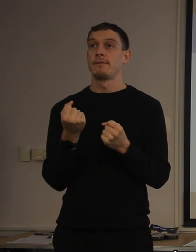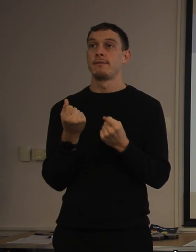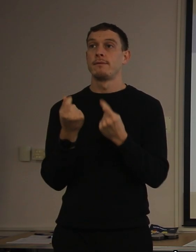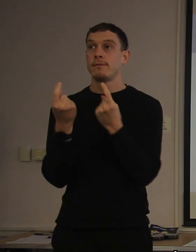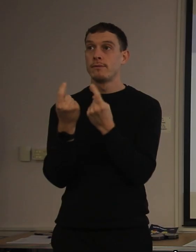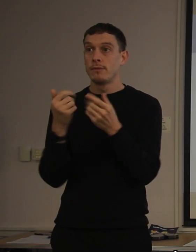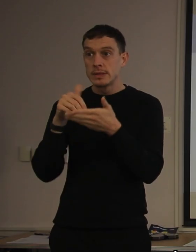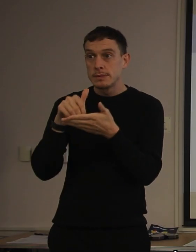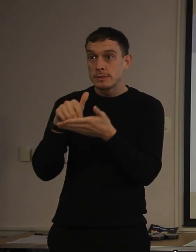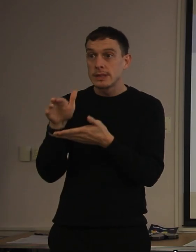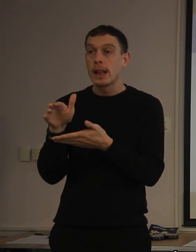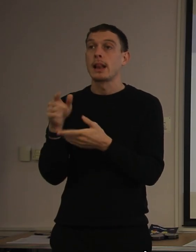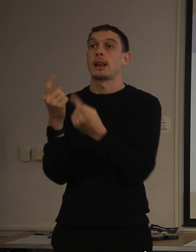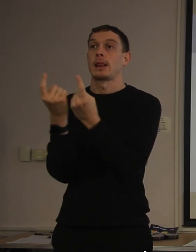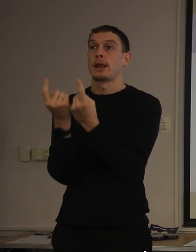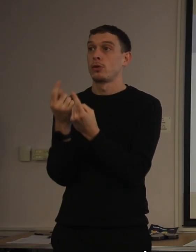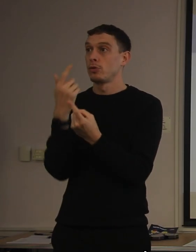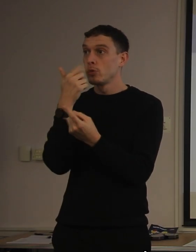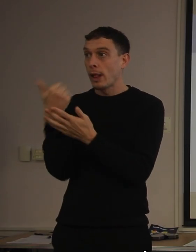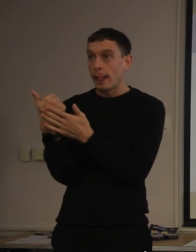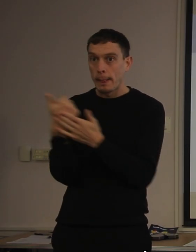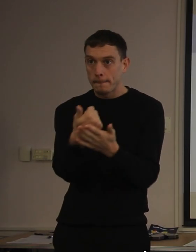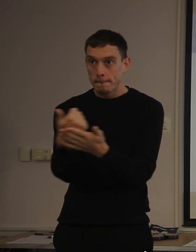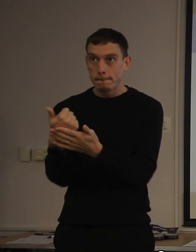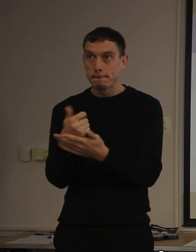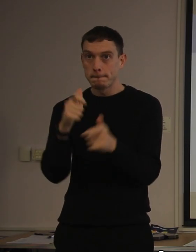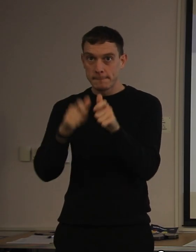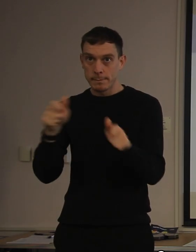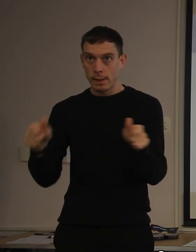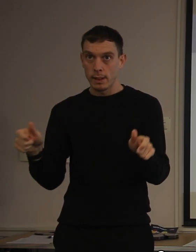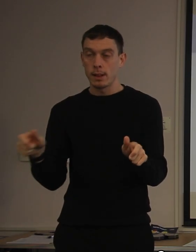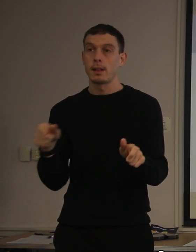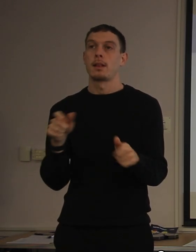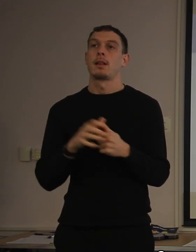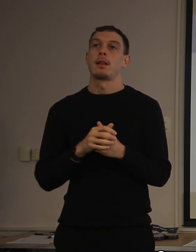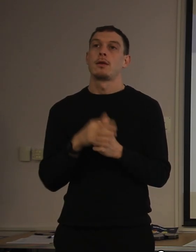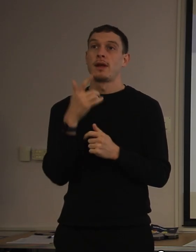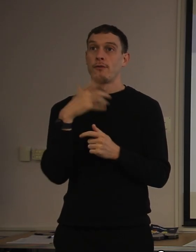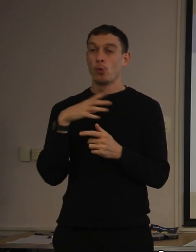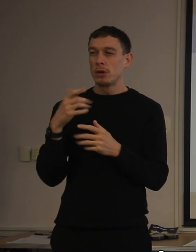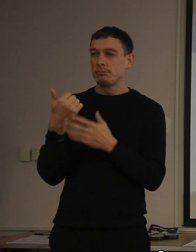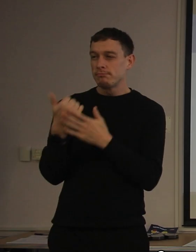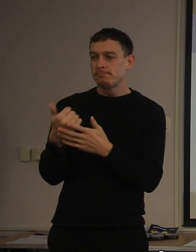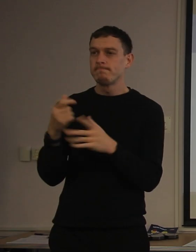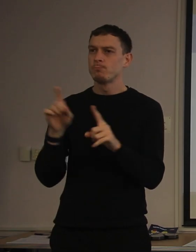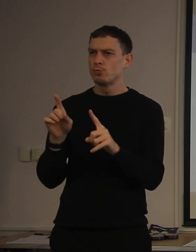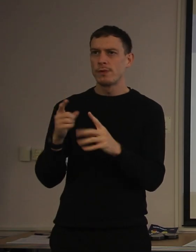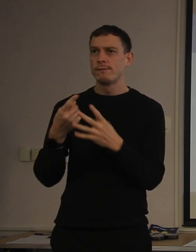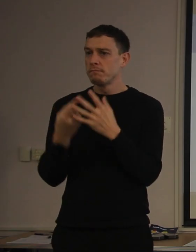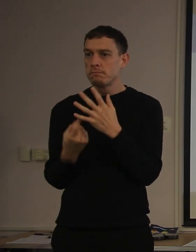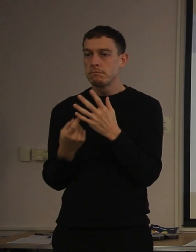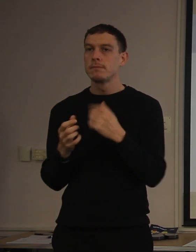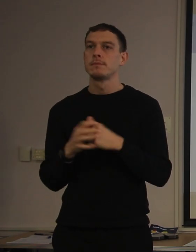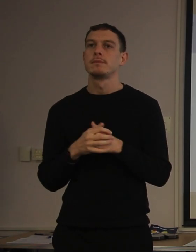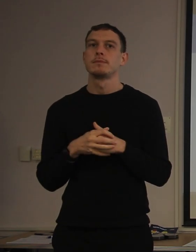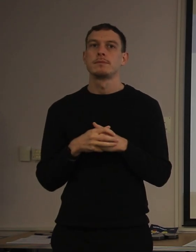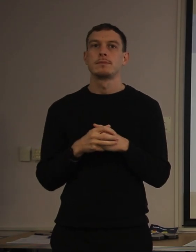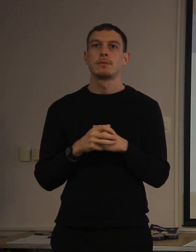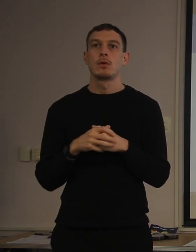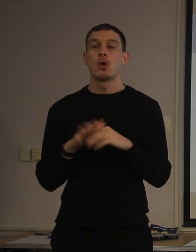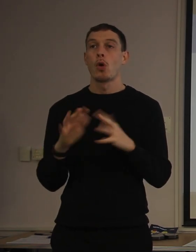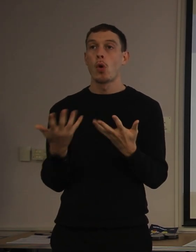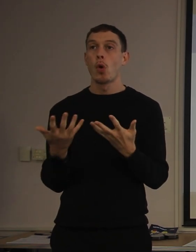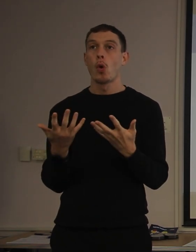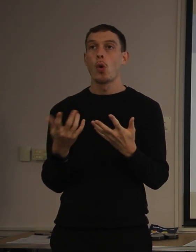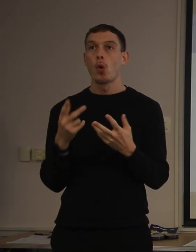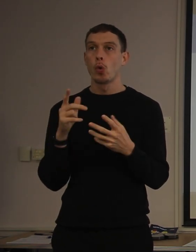merchandisers on the shop floor, always there to help people if they're looking for something in particular, or you can't quite get